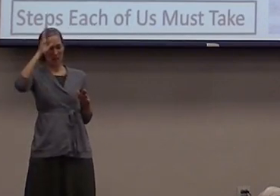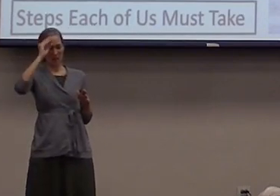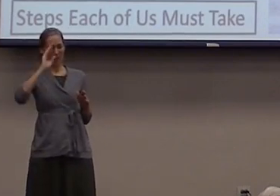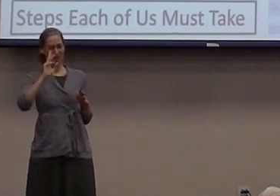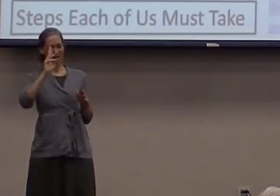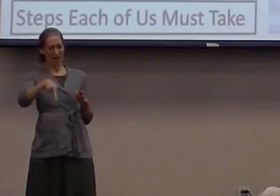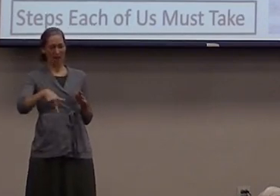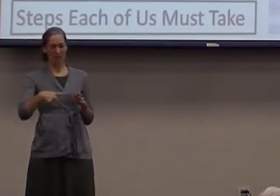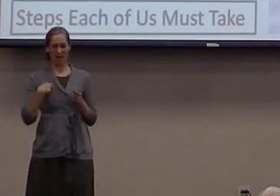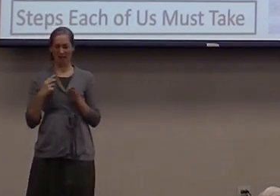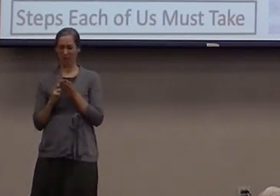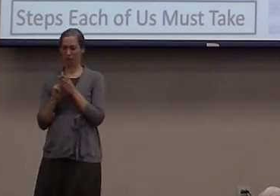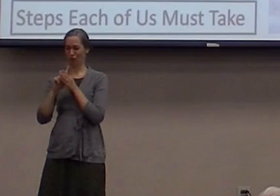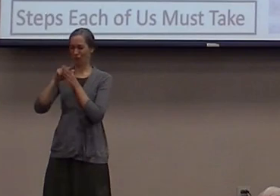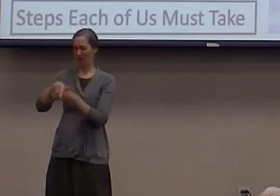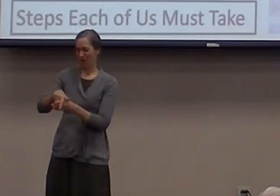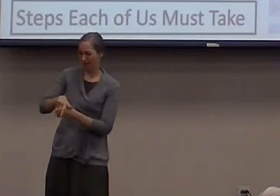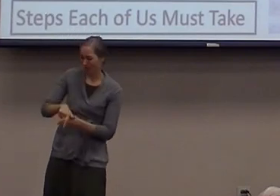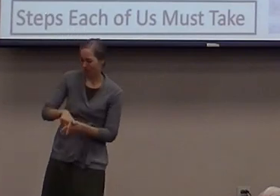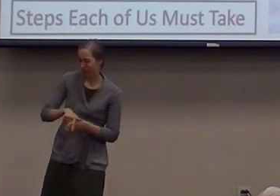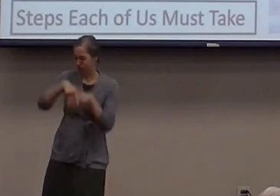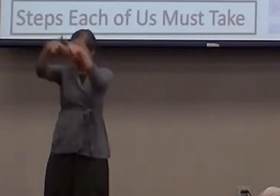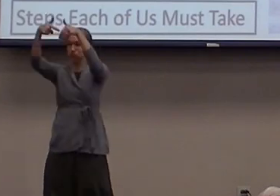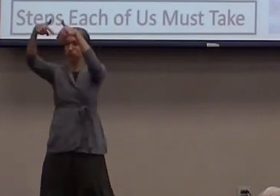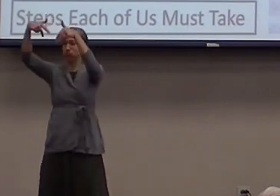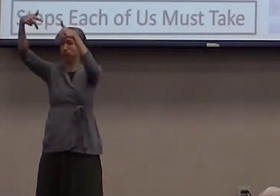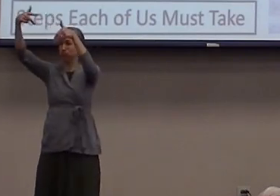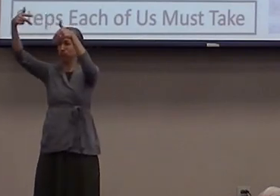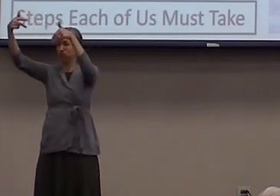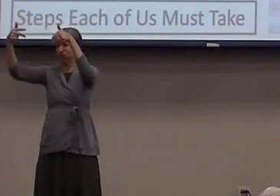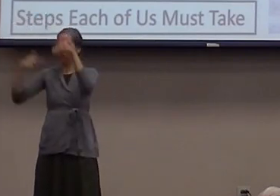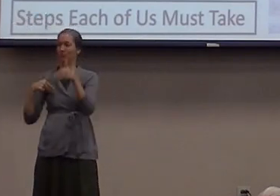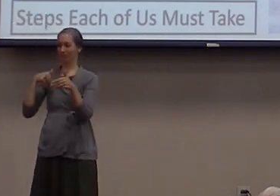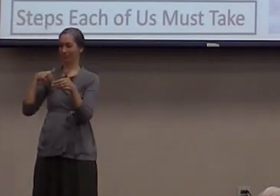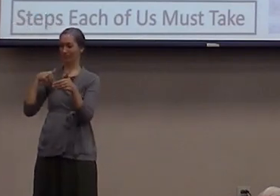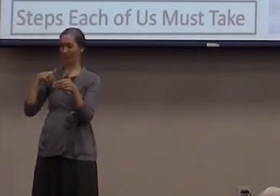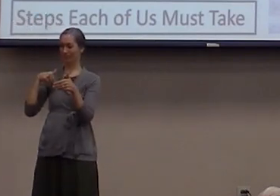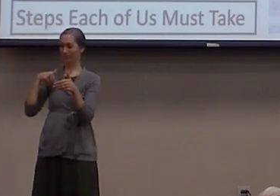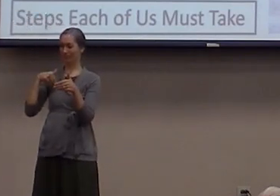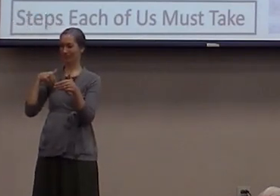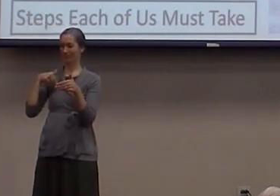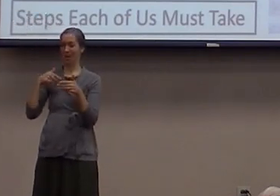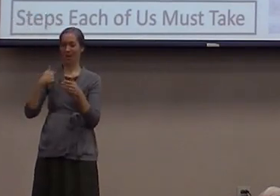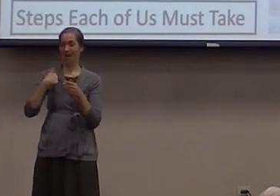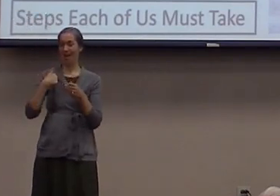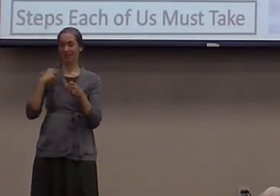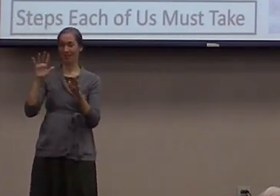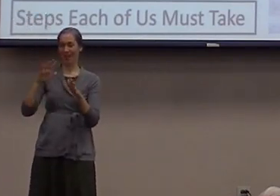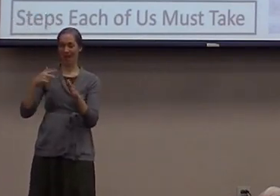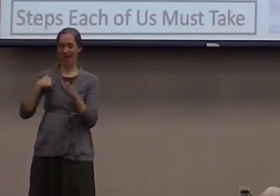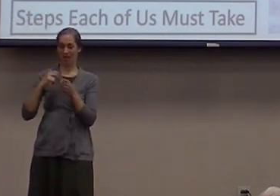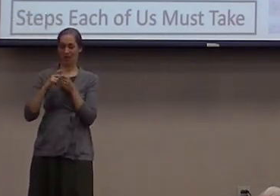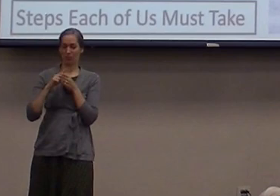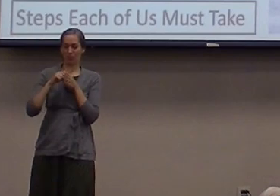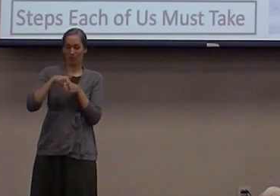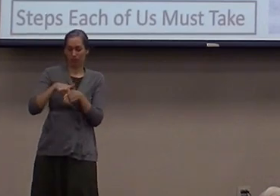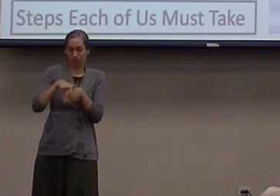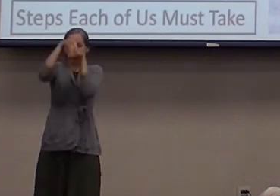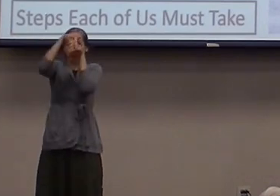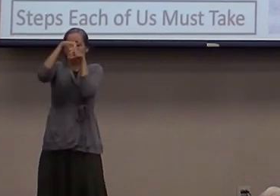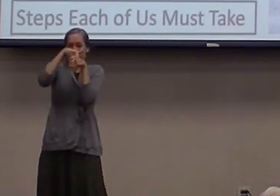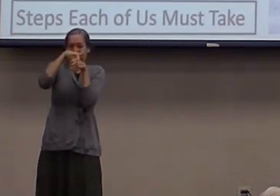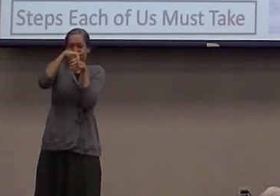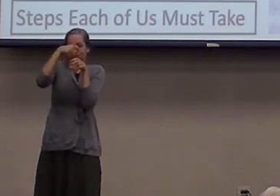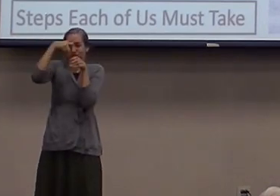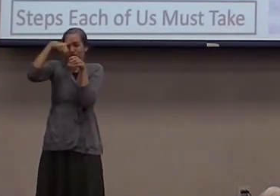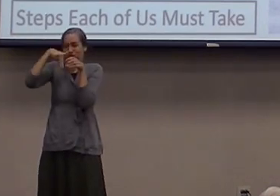back of the bull, and it bunched up. And I took my leg off the back of the bull and got down on the ground and said, "Man, those people be